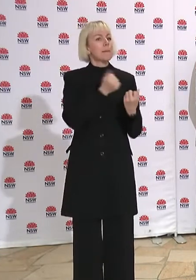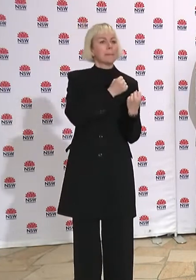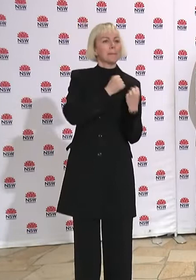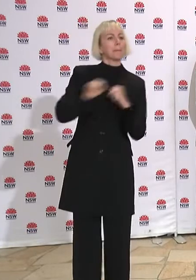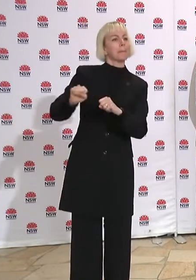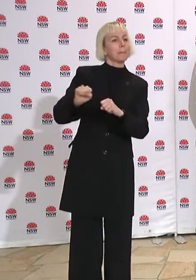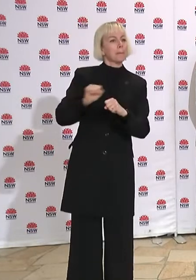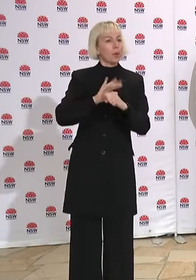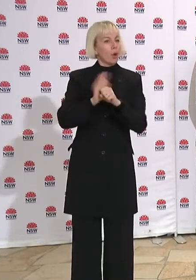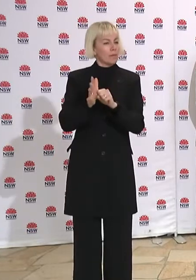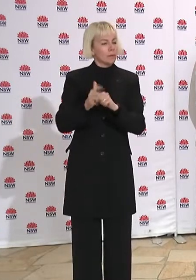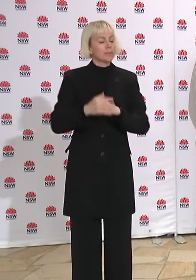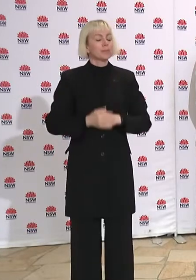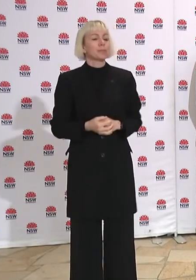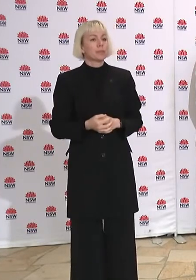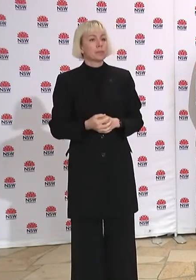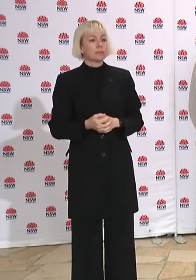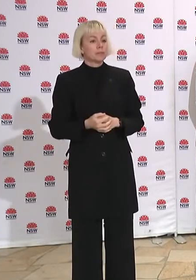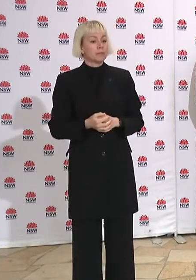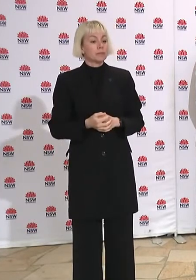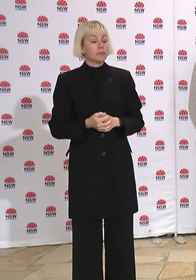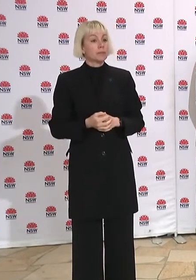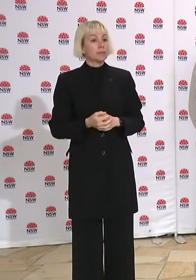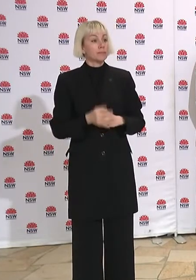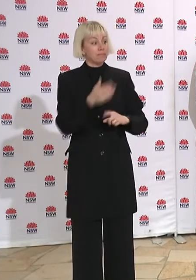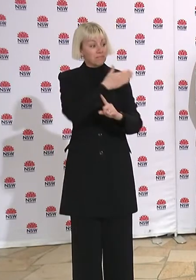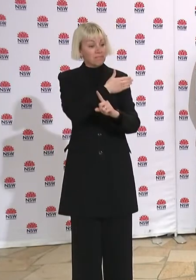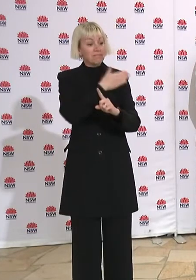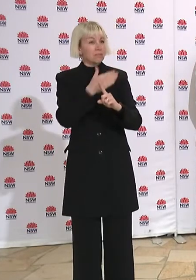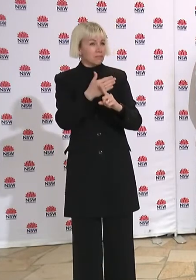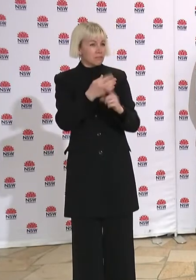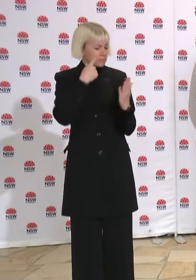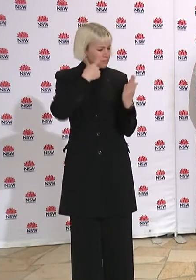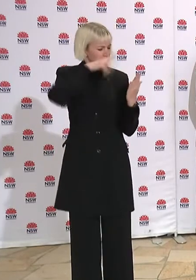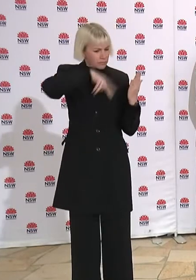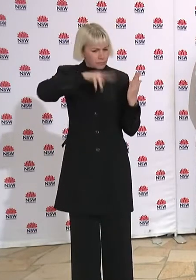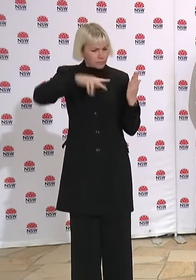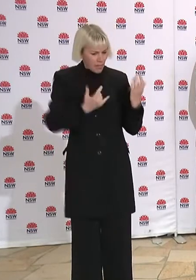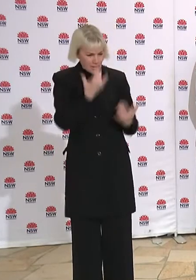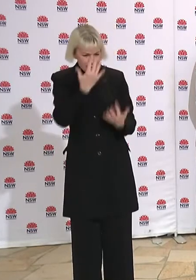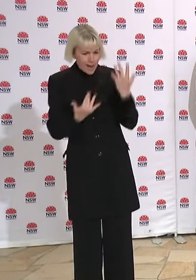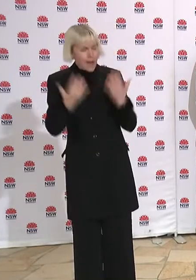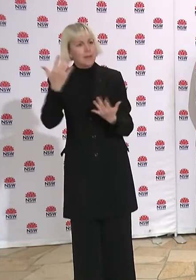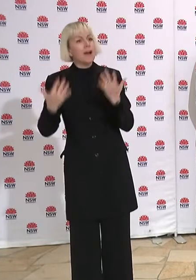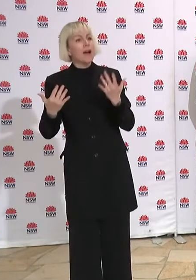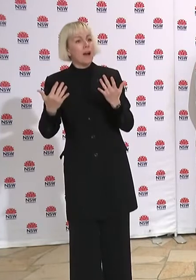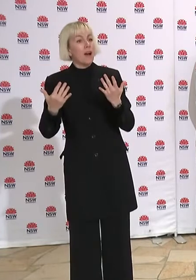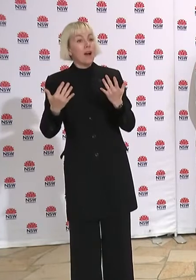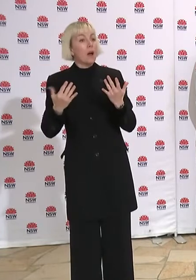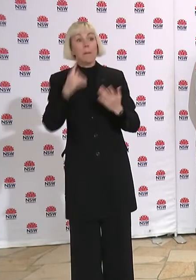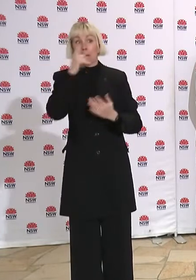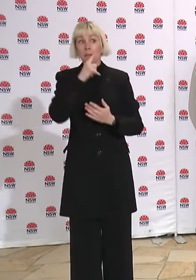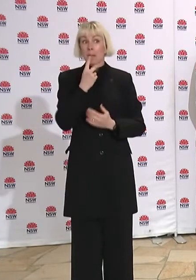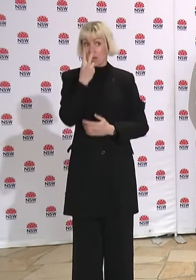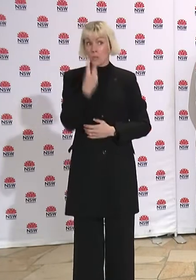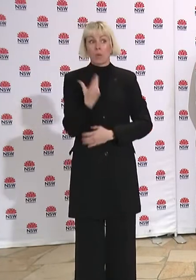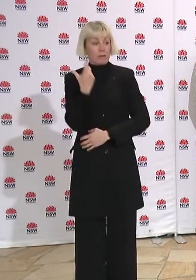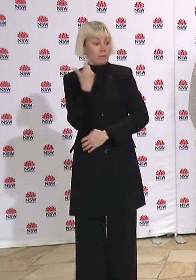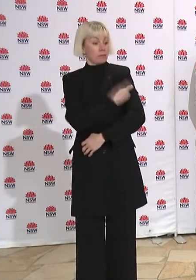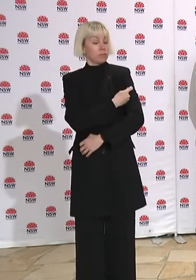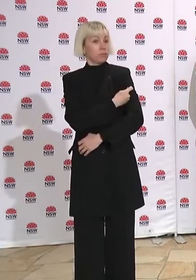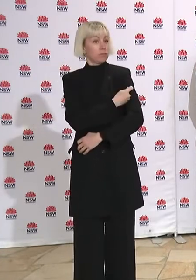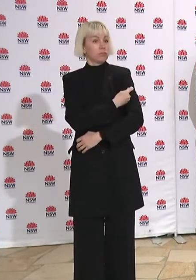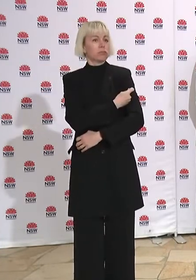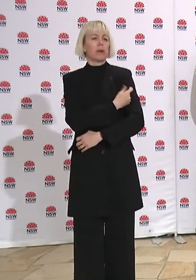that barely anybody with 2 doses of the vaccine is having acquired serious illness. The vaccines are